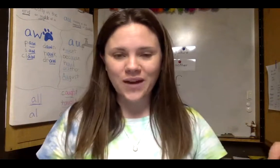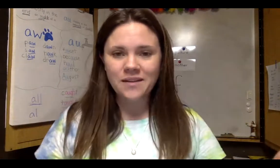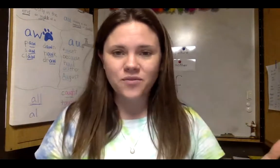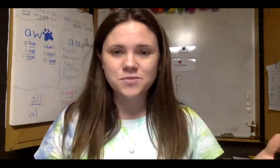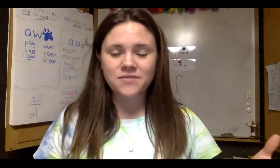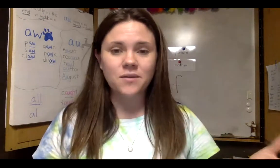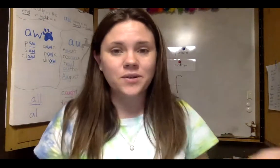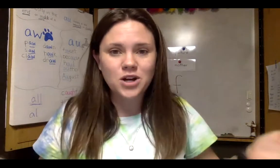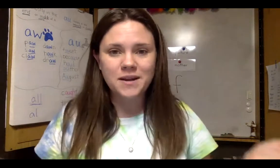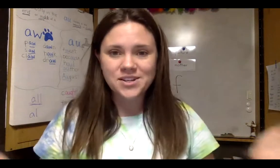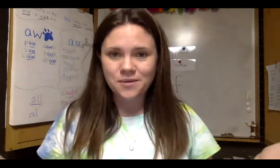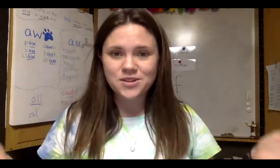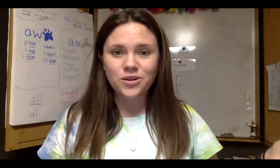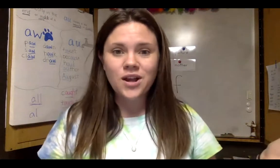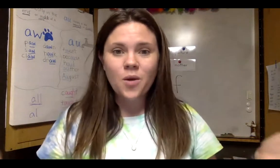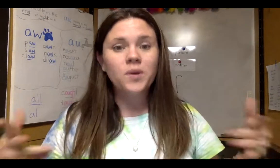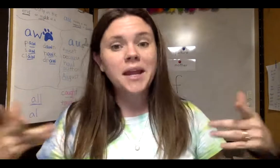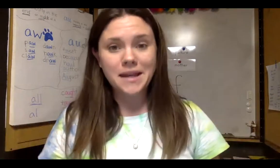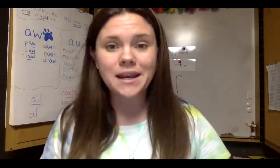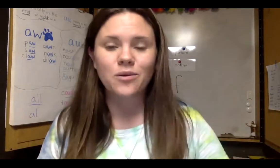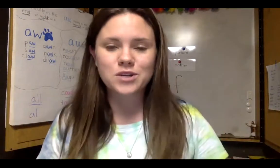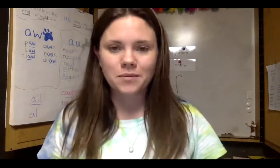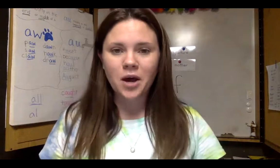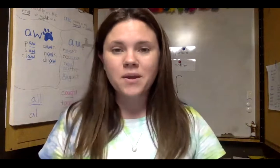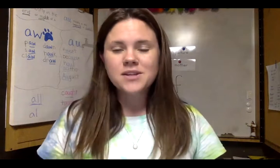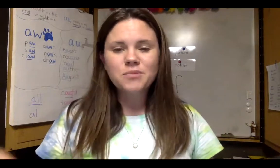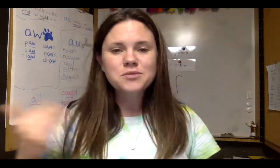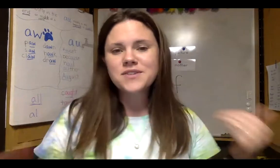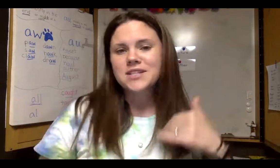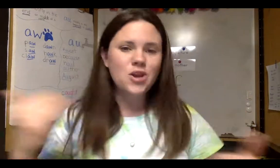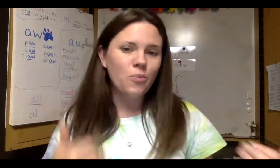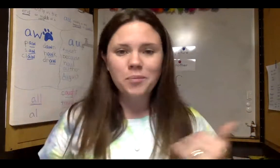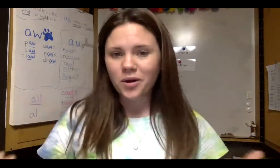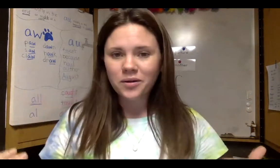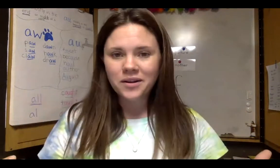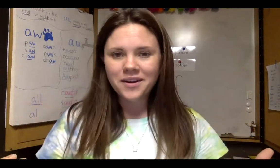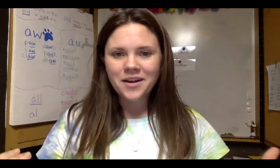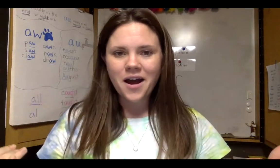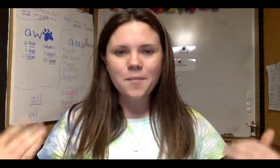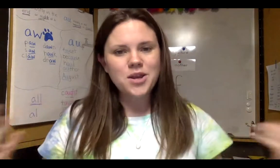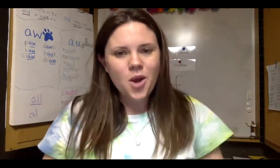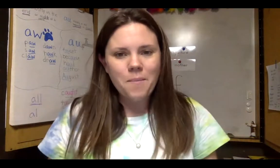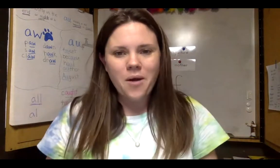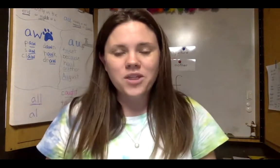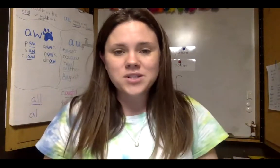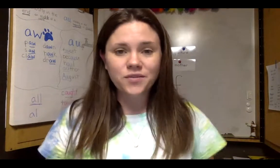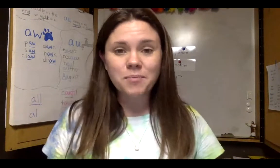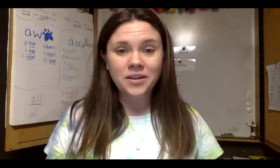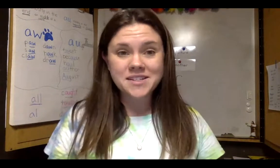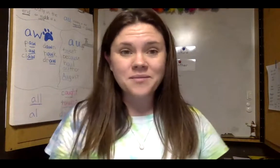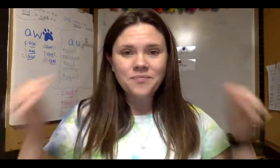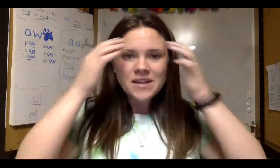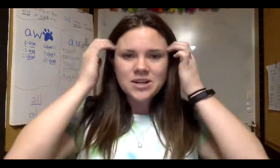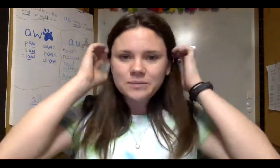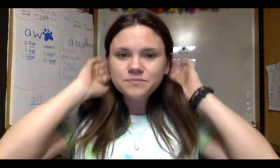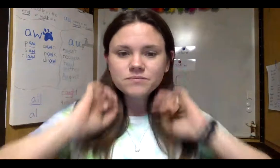learn, right? First, we talked about it yesterday, we have to learn what they need in order to be able to help. So that means we have to get to know people and know about their different